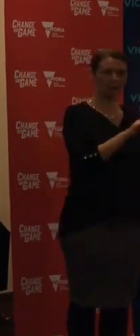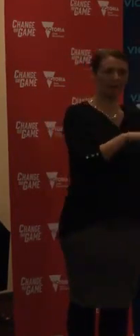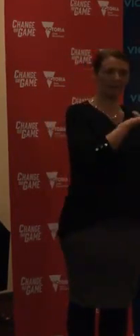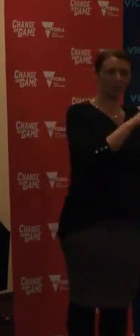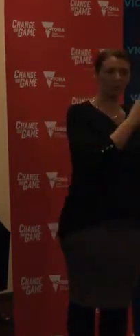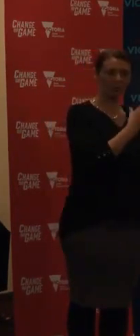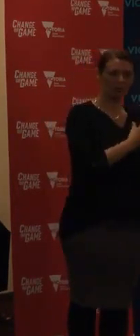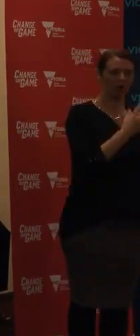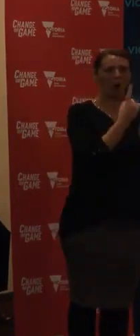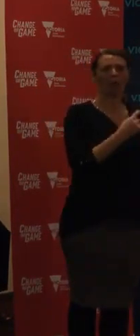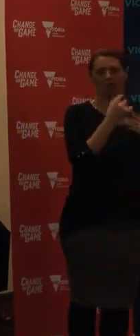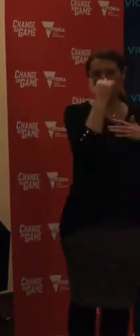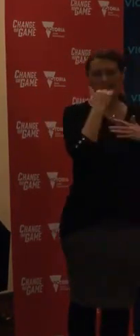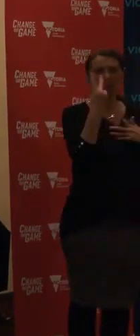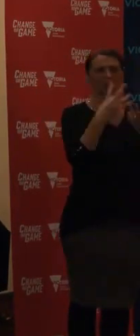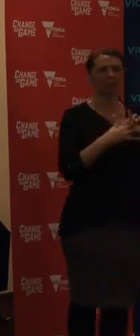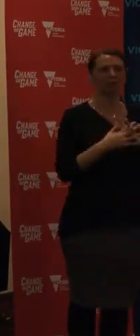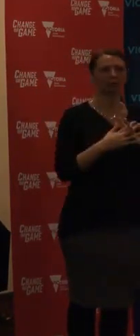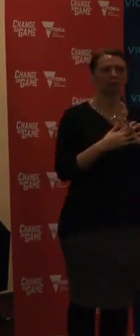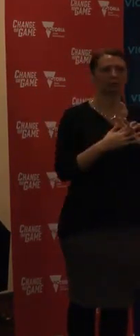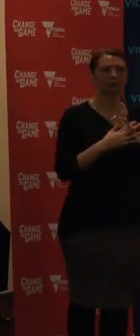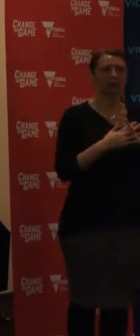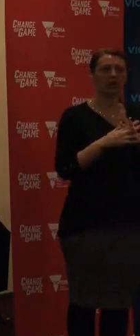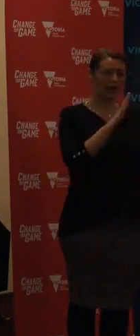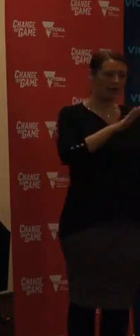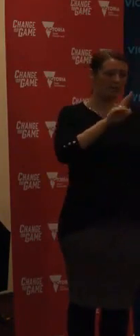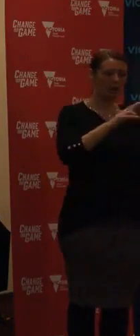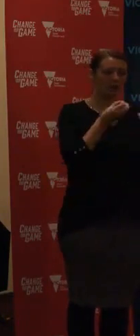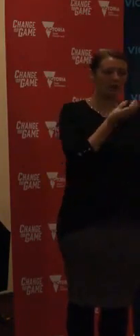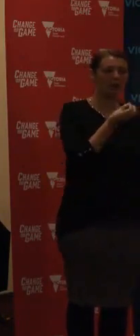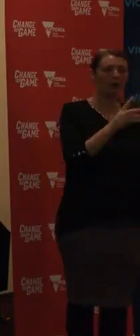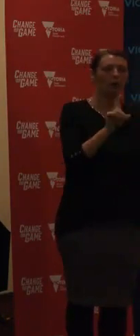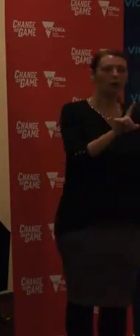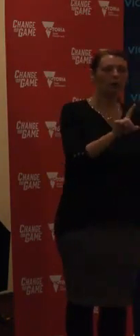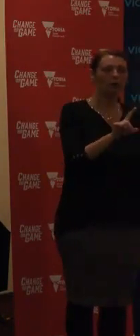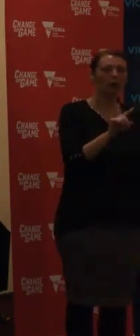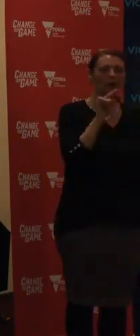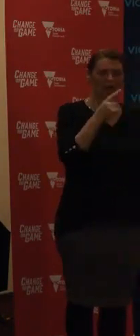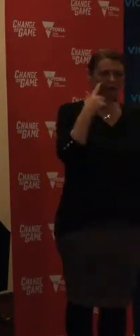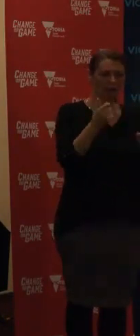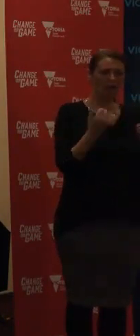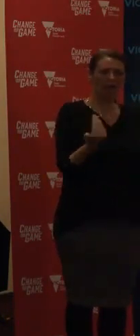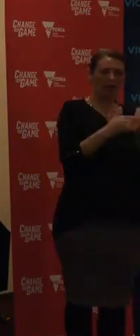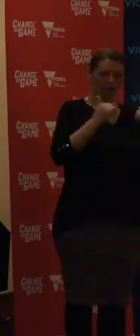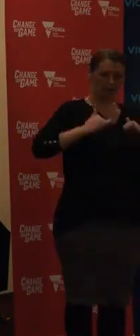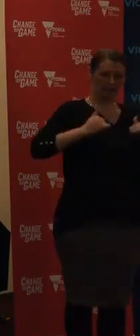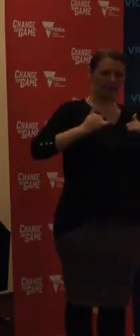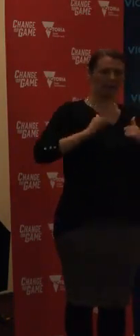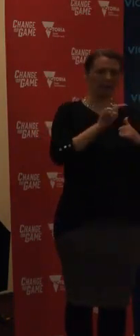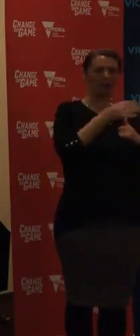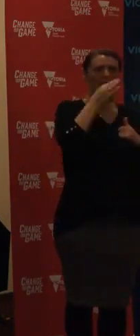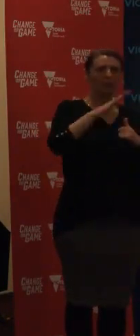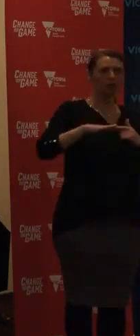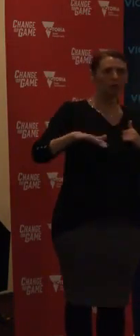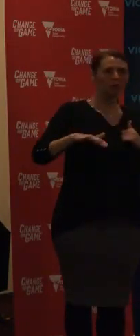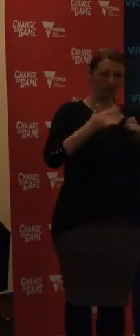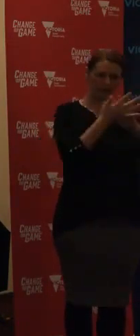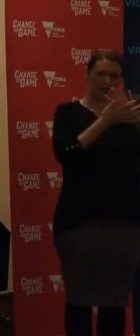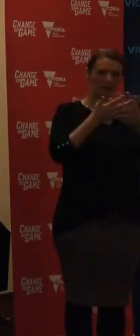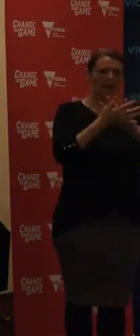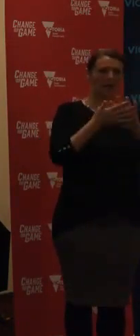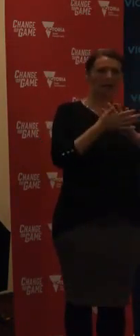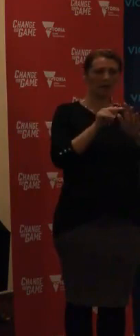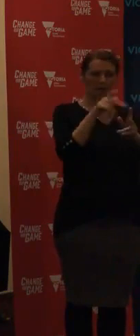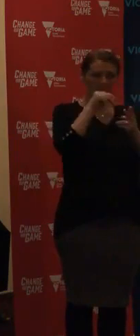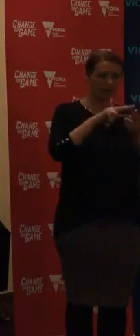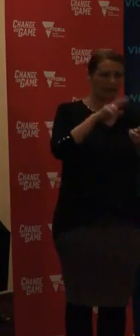just spent 2 weeks doing it. Parental feedback about the course was that they found the extra fitness benefits in their children meant that they